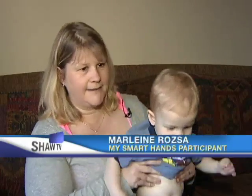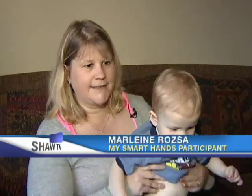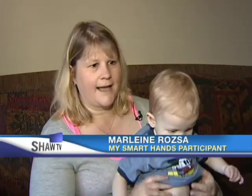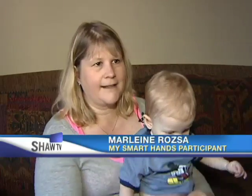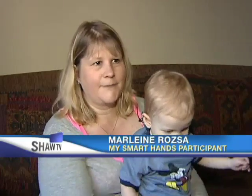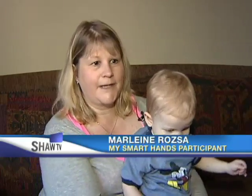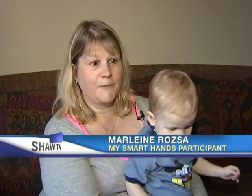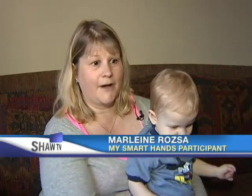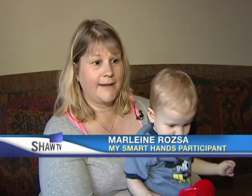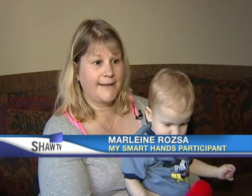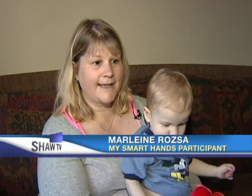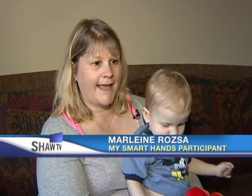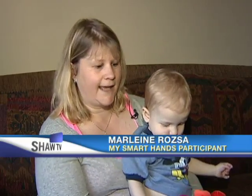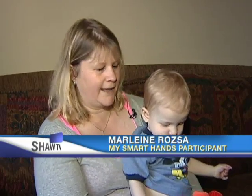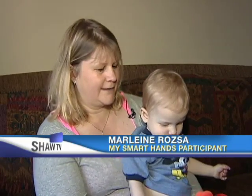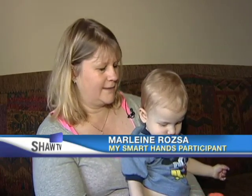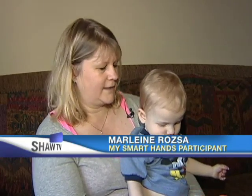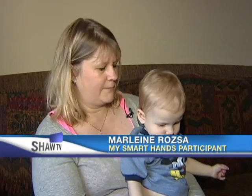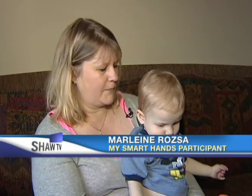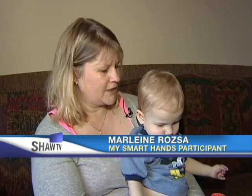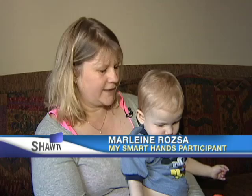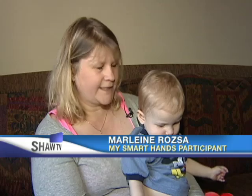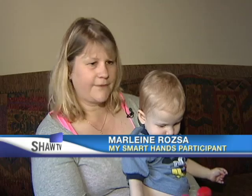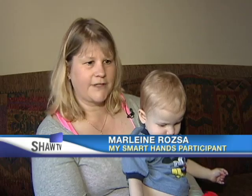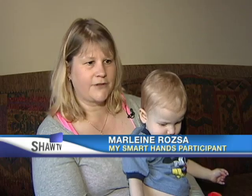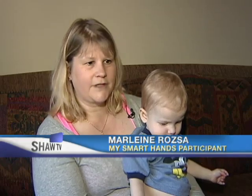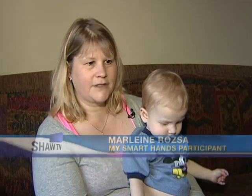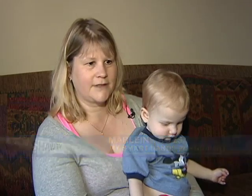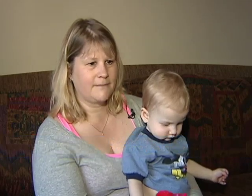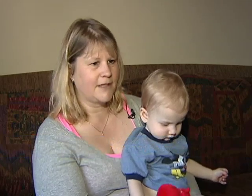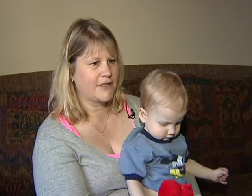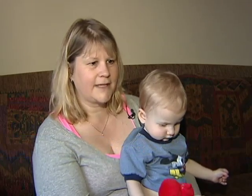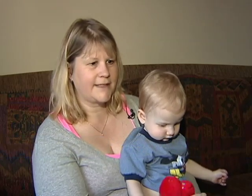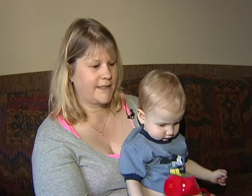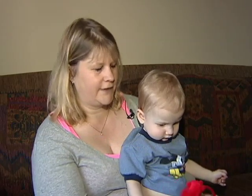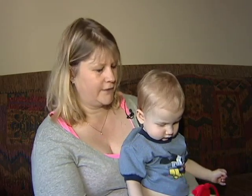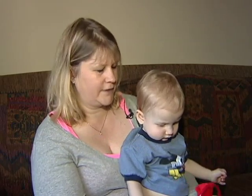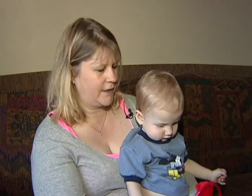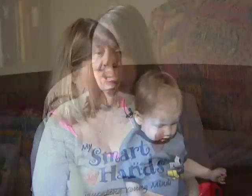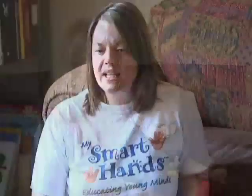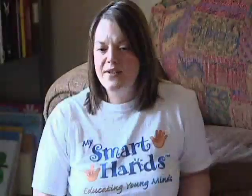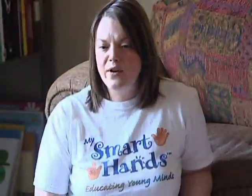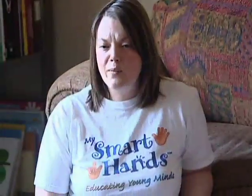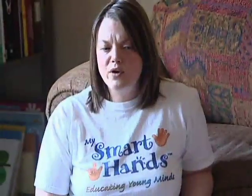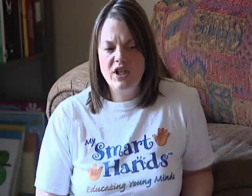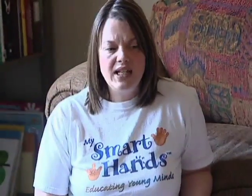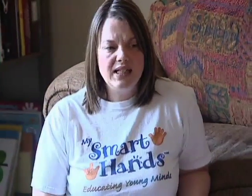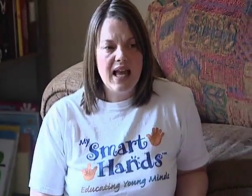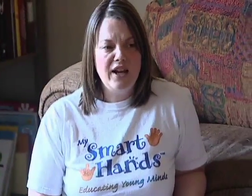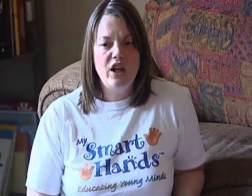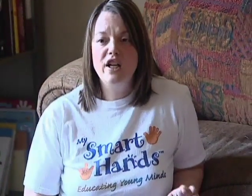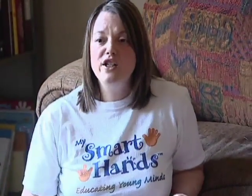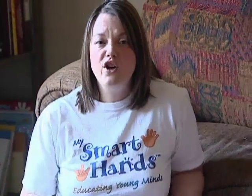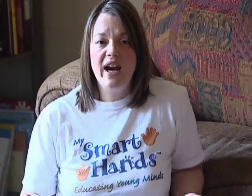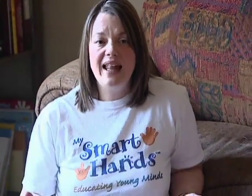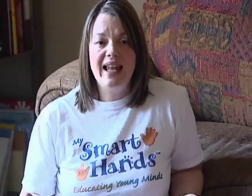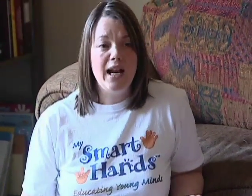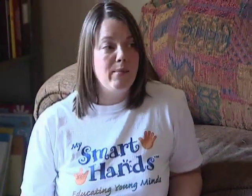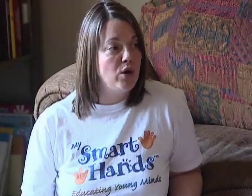knew exactly what he wanted and much less frustration, much less tears. Hazelton says that if a parent is